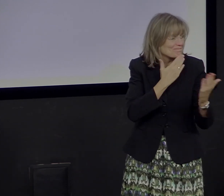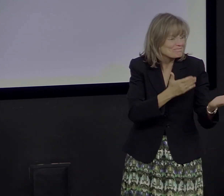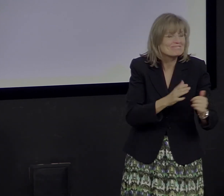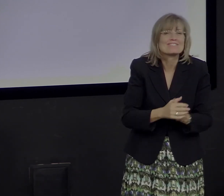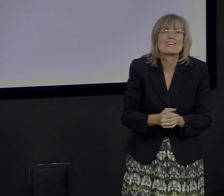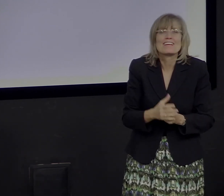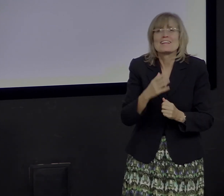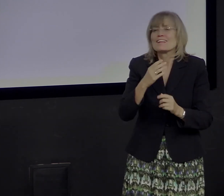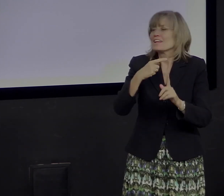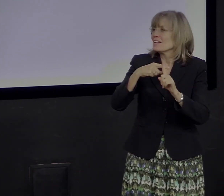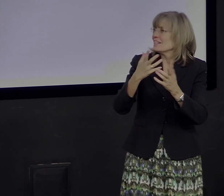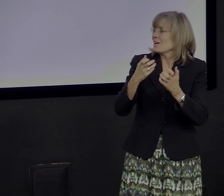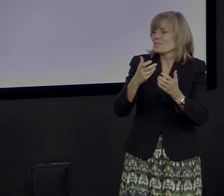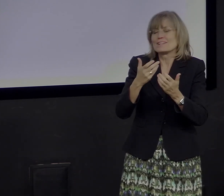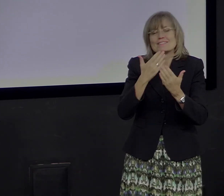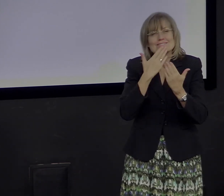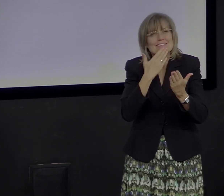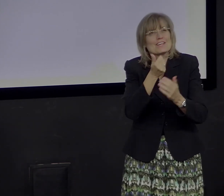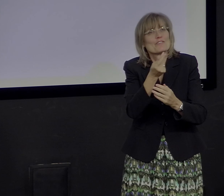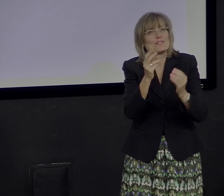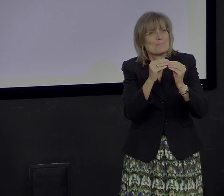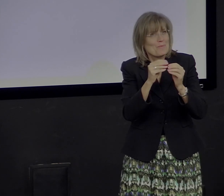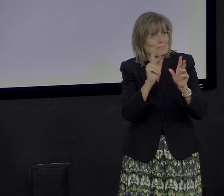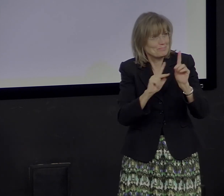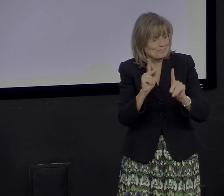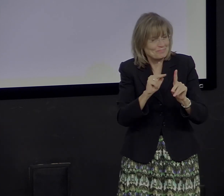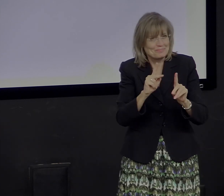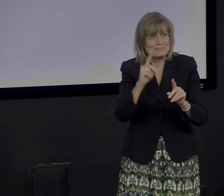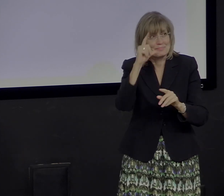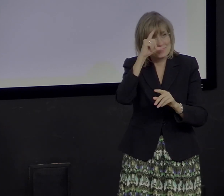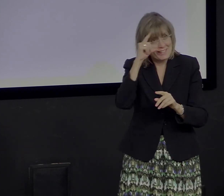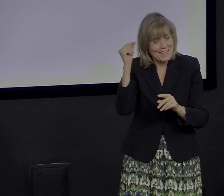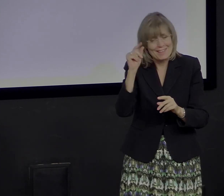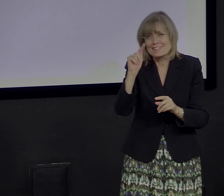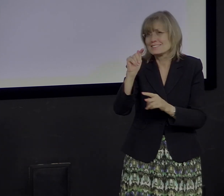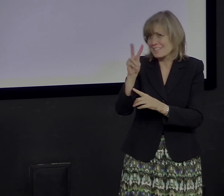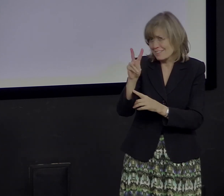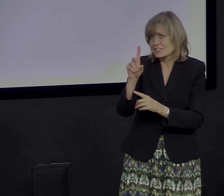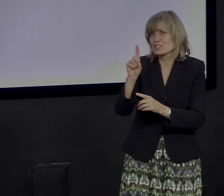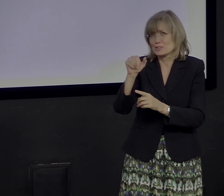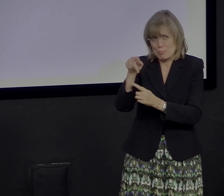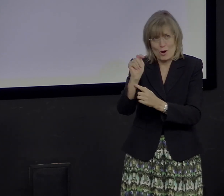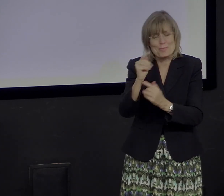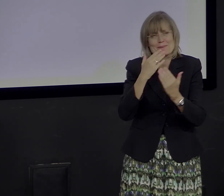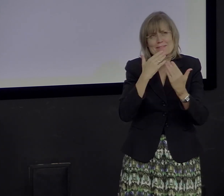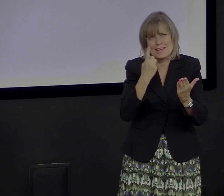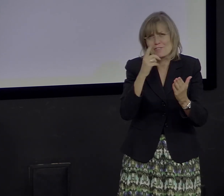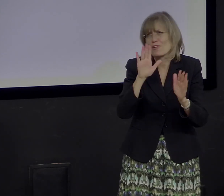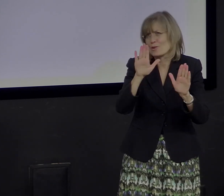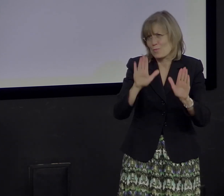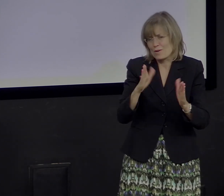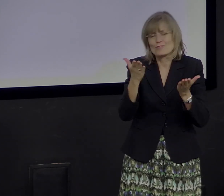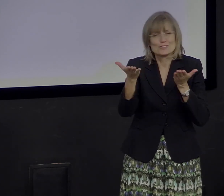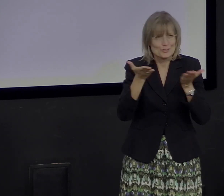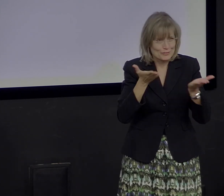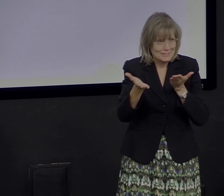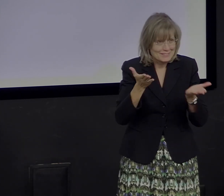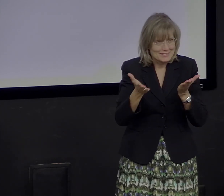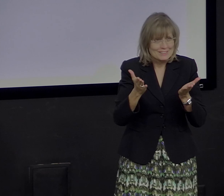question and answer period. I would also like to thank a few other individuals, the Gallaudet TV department, for their